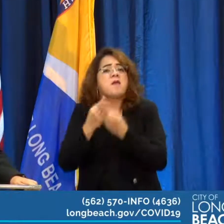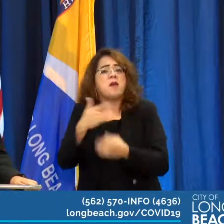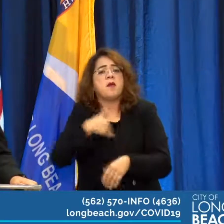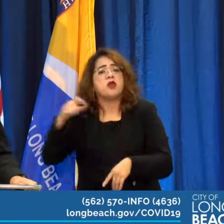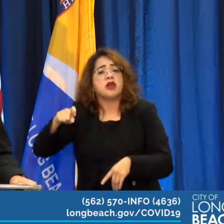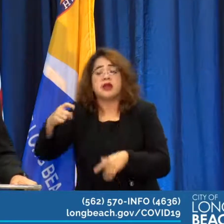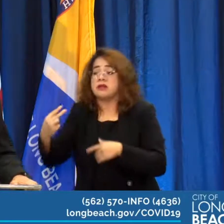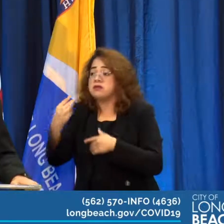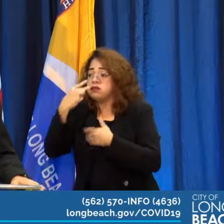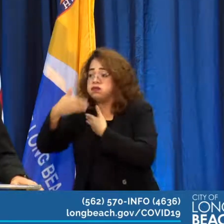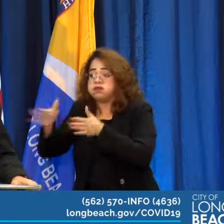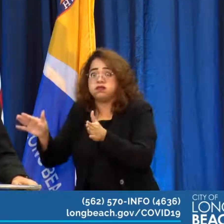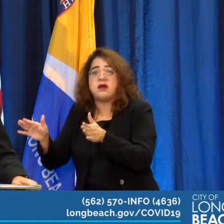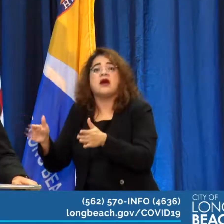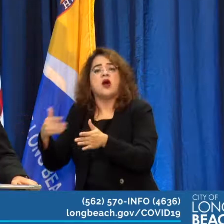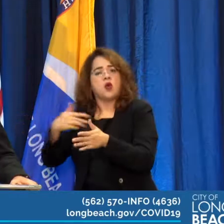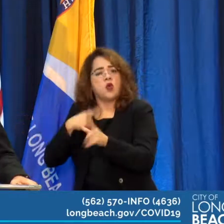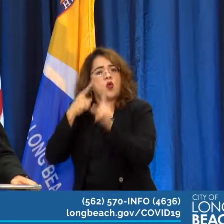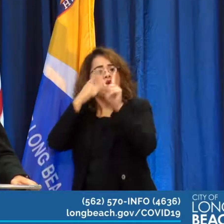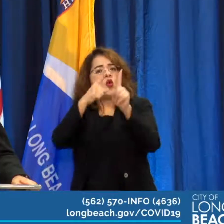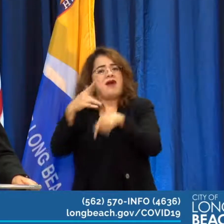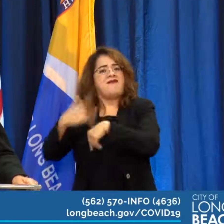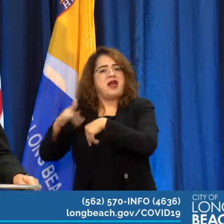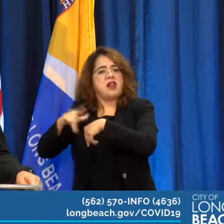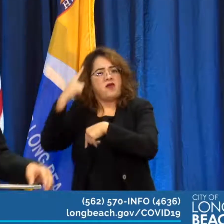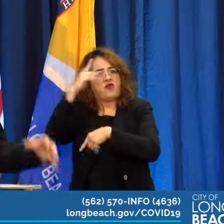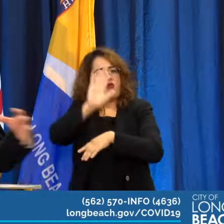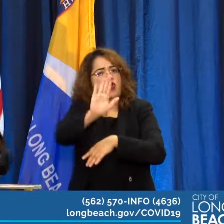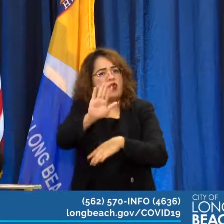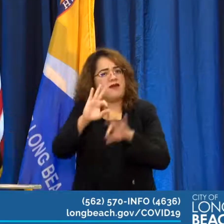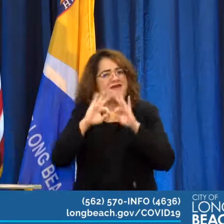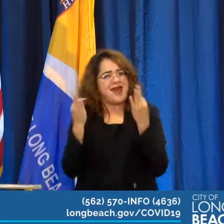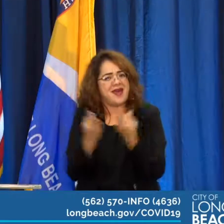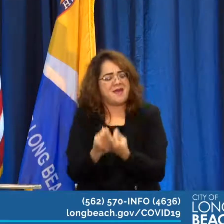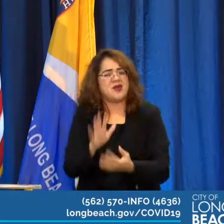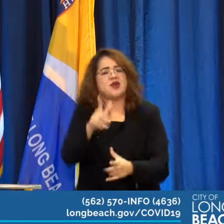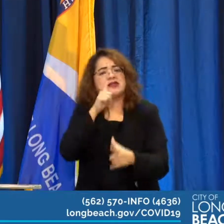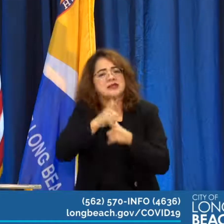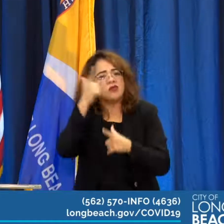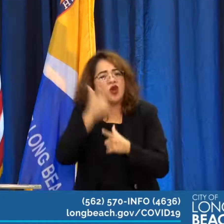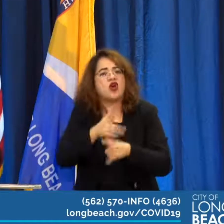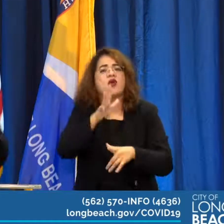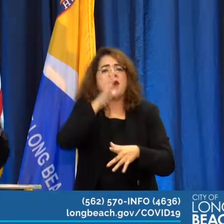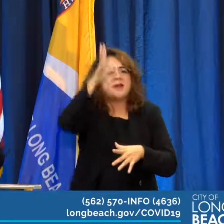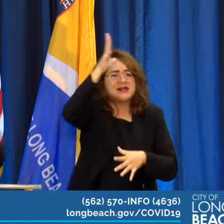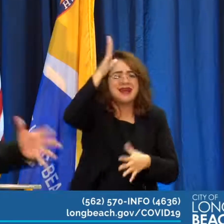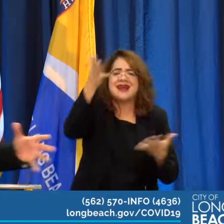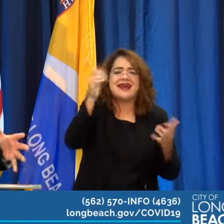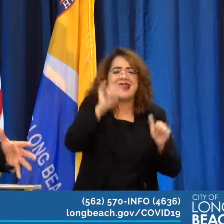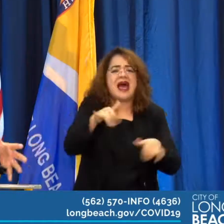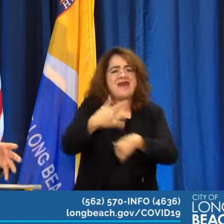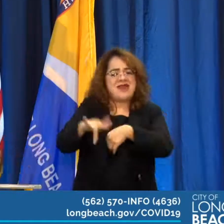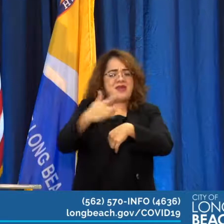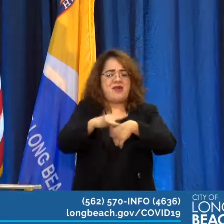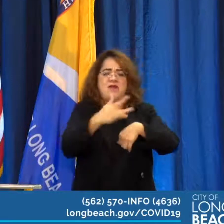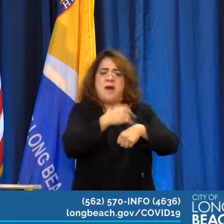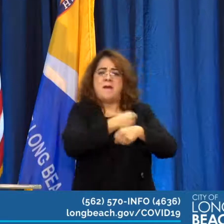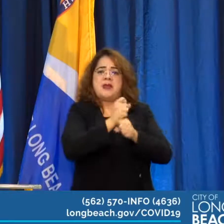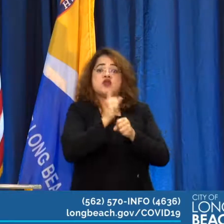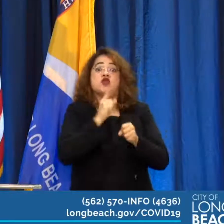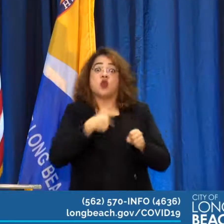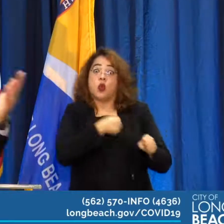ventilator, that they're available in our hospitals. And so what you're seeing here in Long Beach, across the region at the